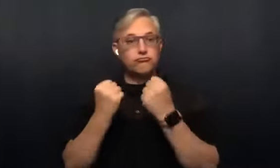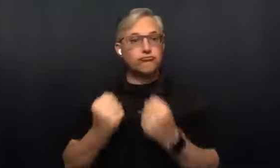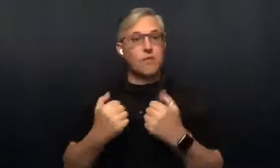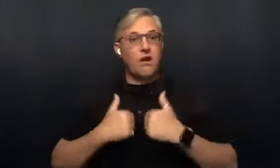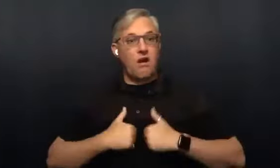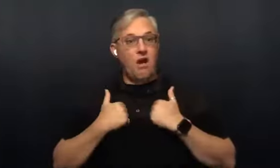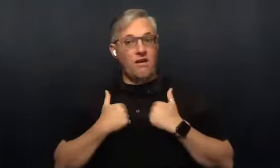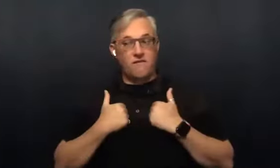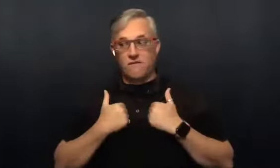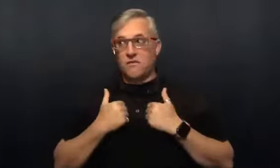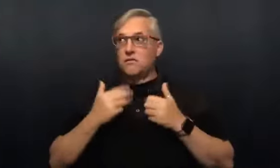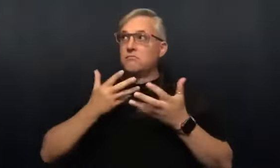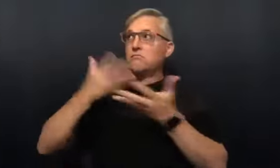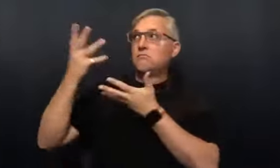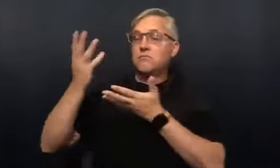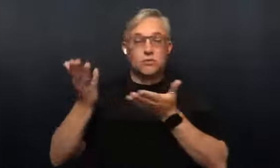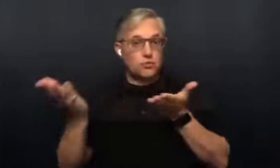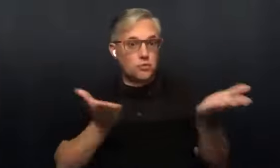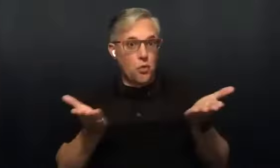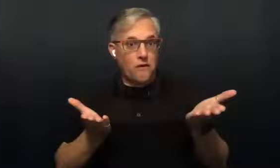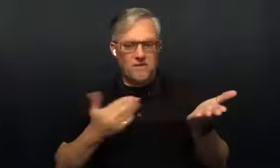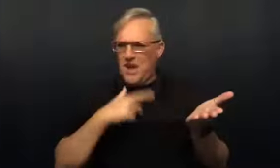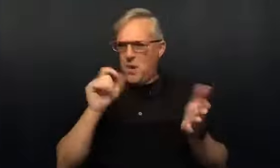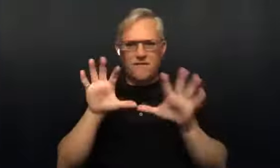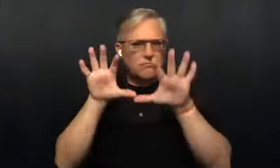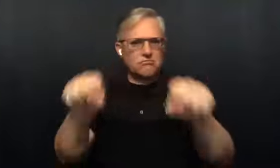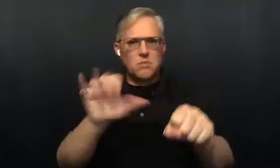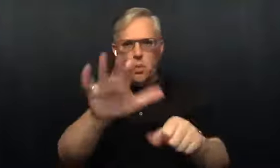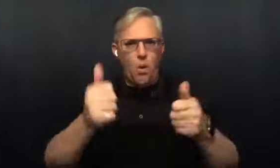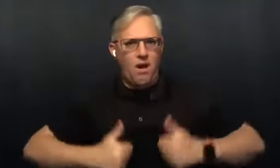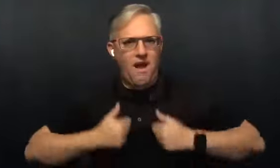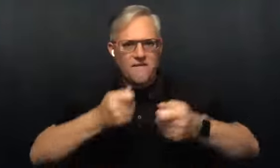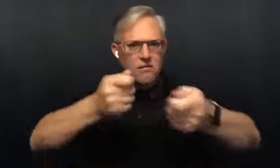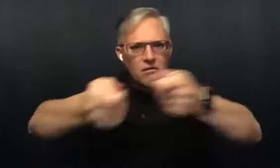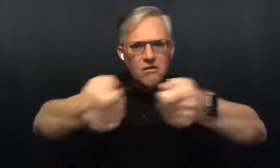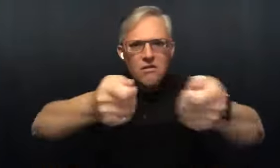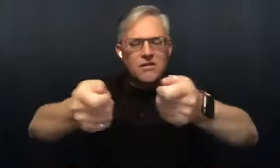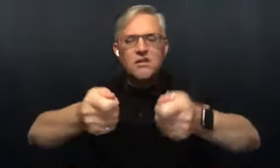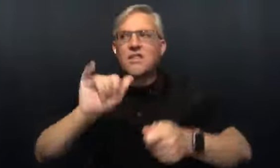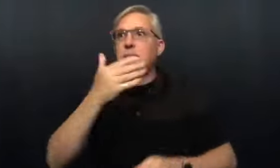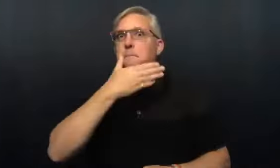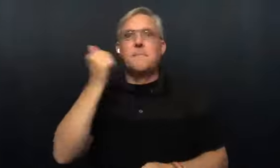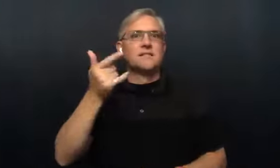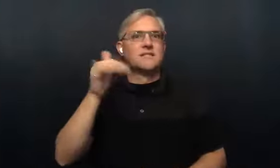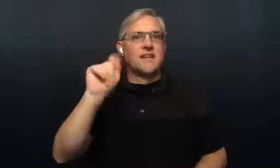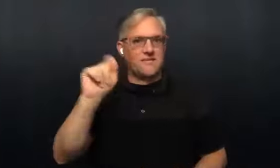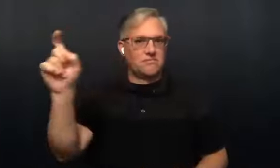And they don't need to be sober in order to be happy, joyous, and free. And that's been the greatest gift of this program. So finally, my husband comes home one night